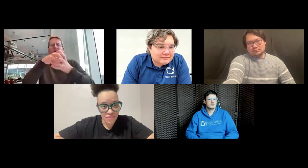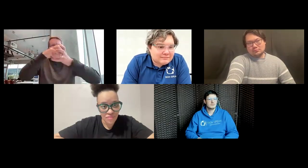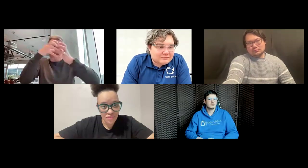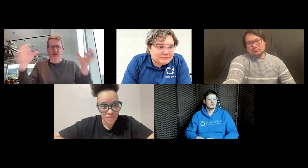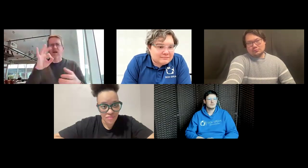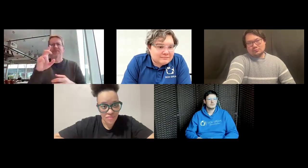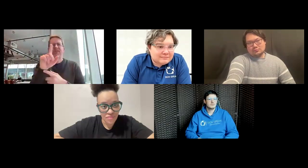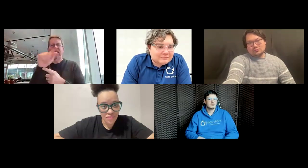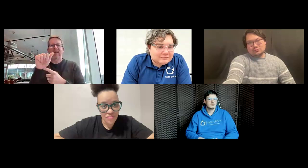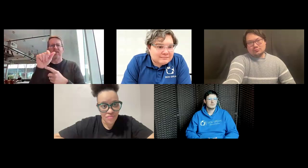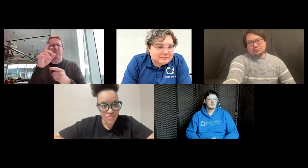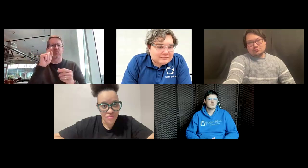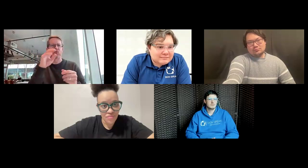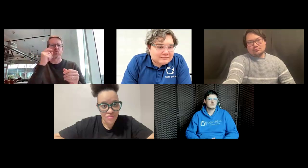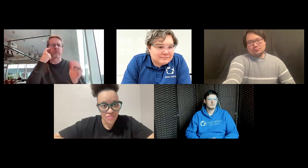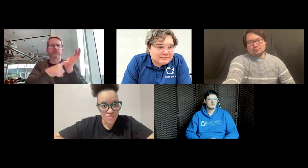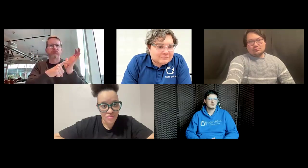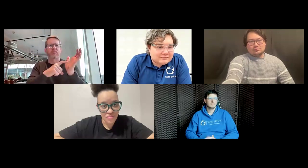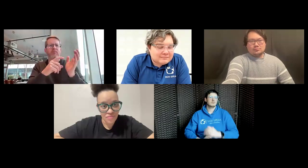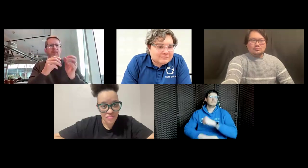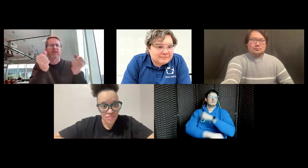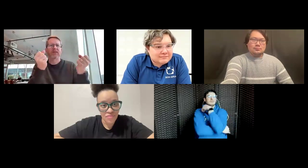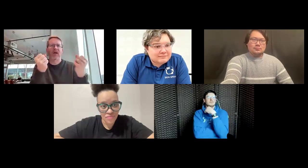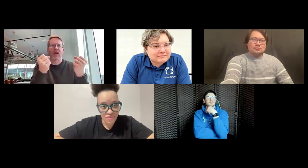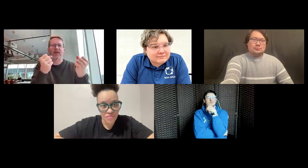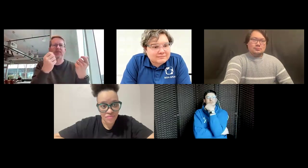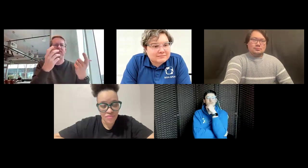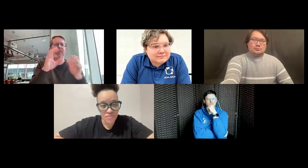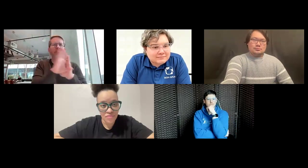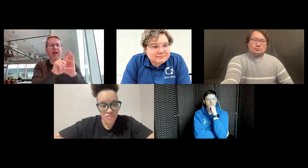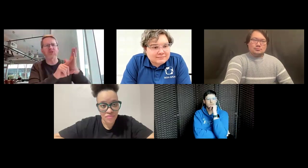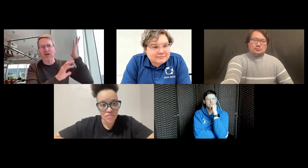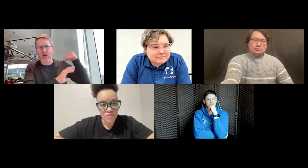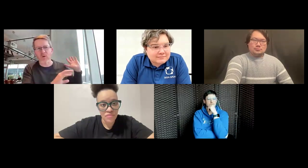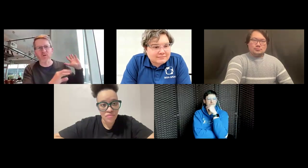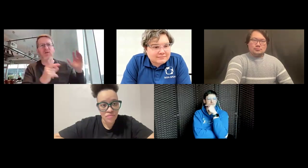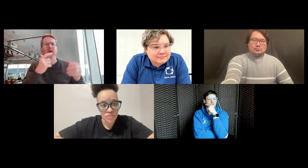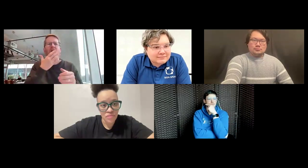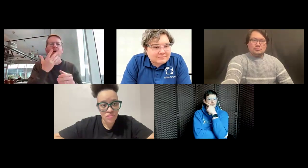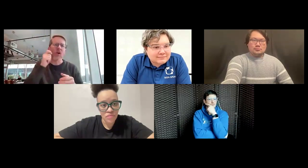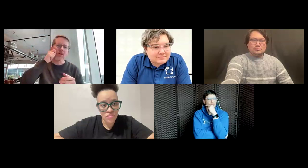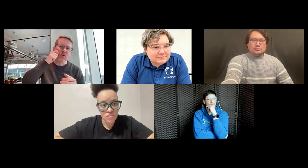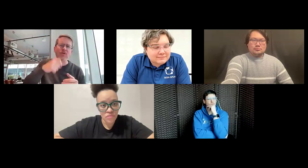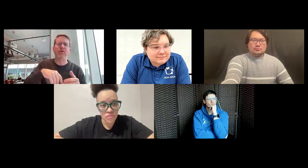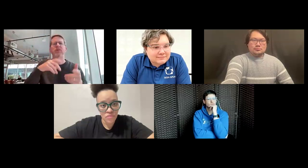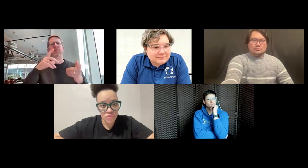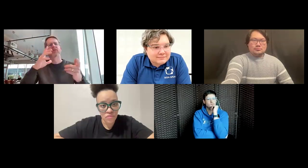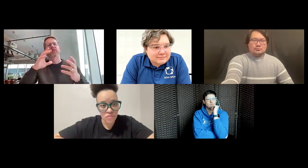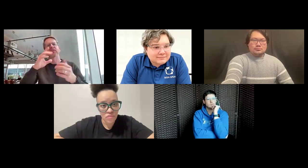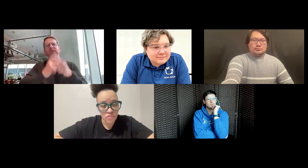It seems that they're gathering a lot of data to recognize signs and different backgrounds, different